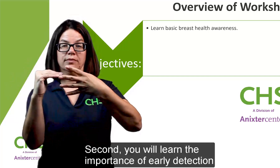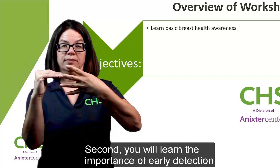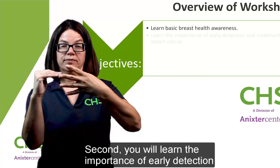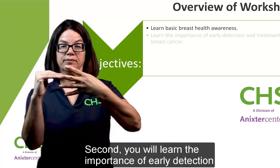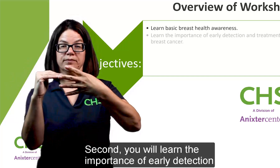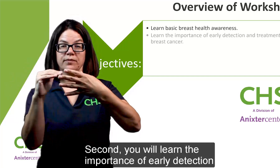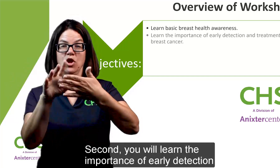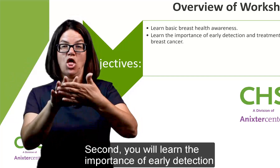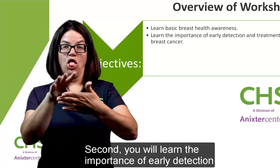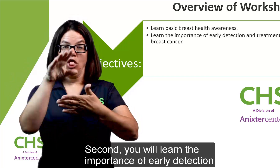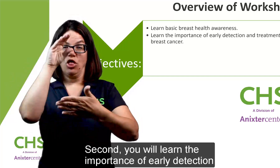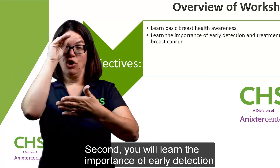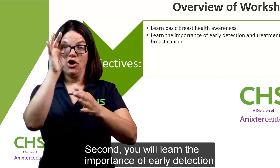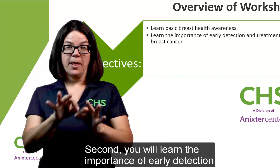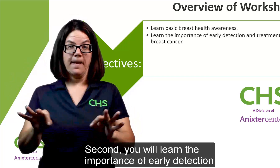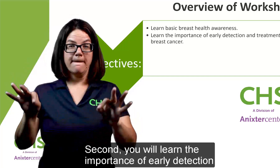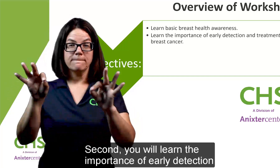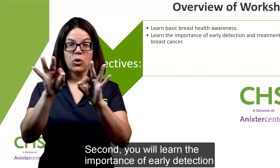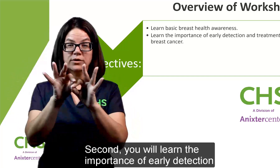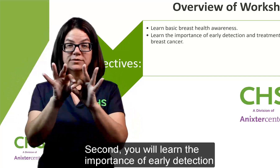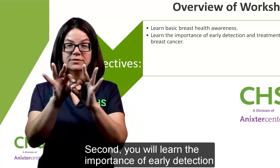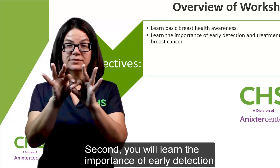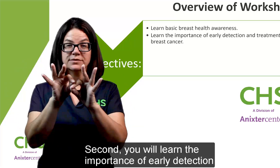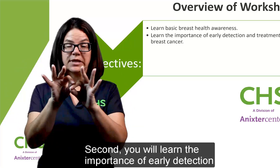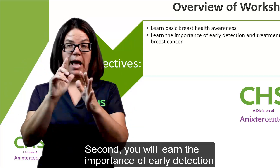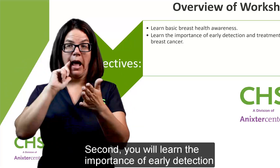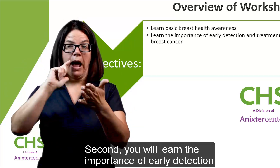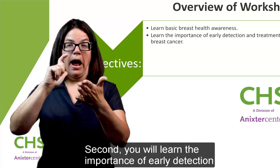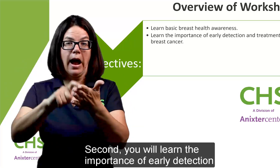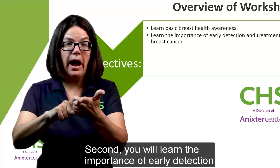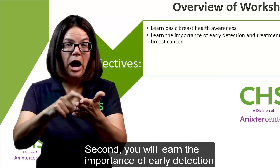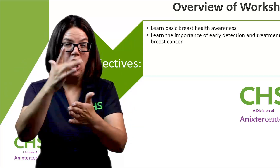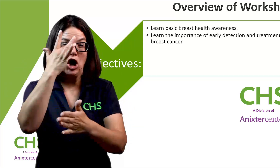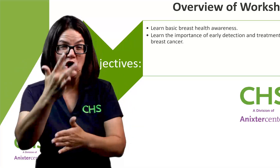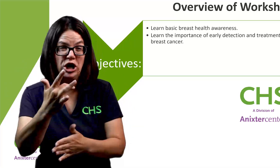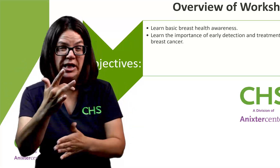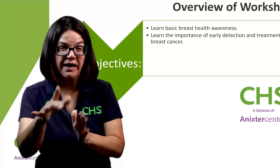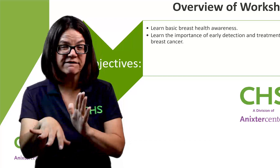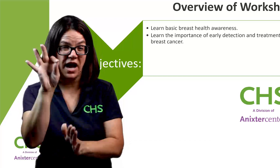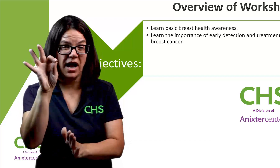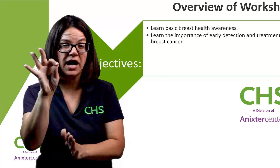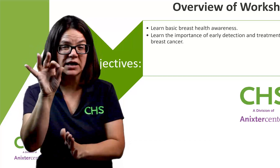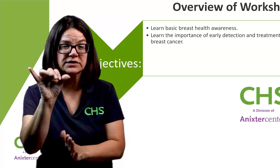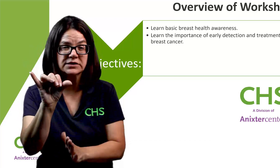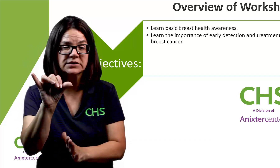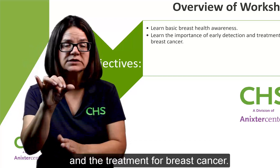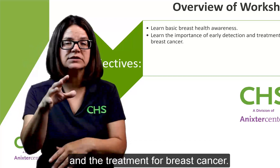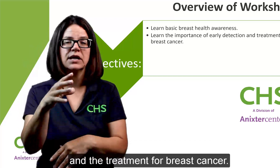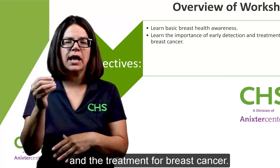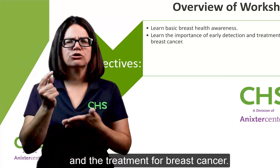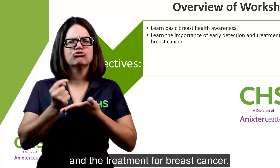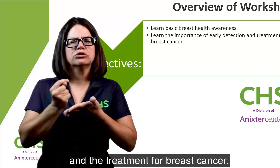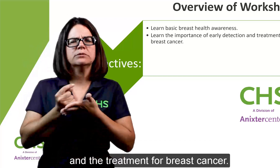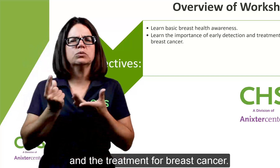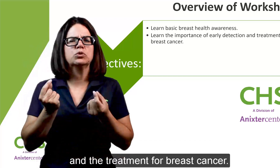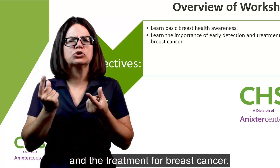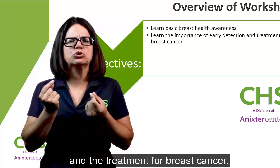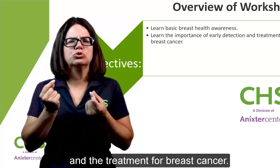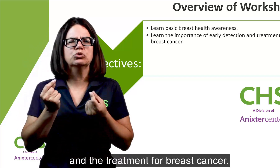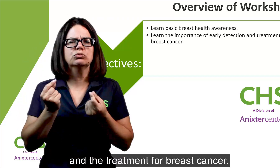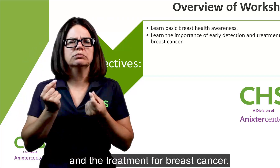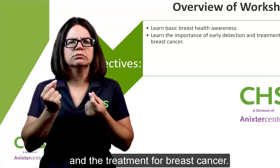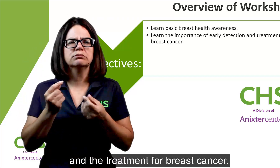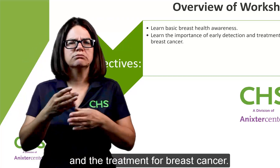Second, you will learn the importance of early detection and the treatment